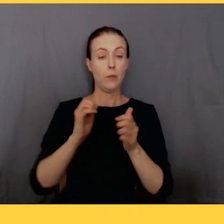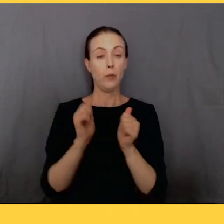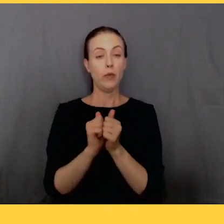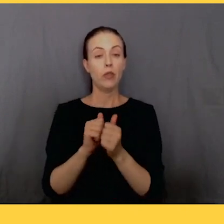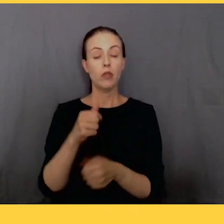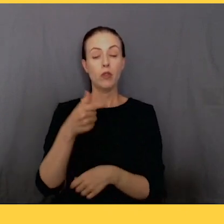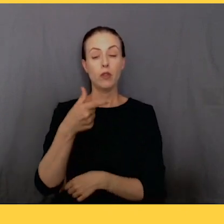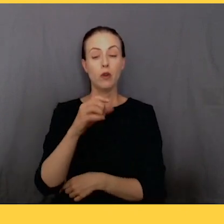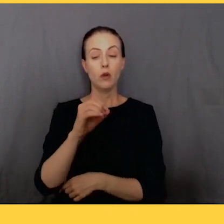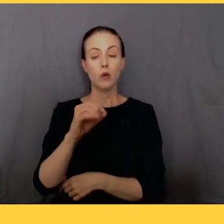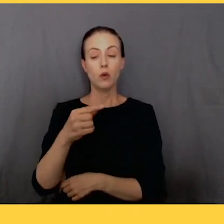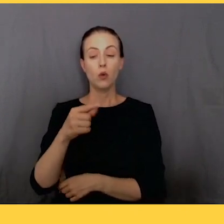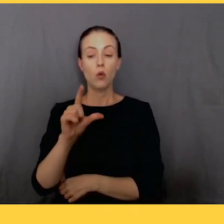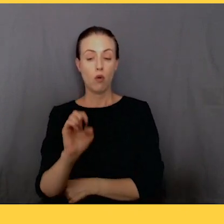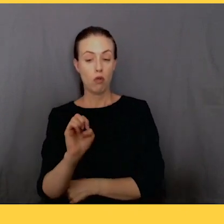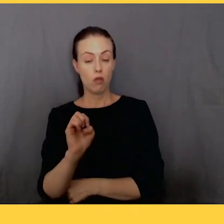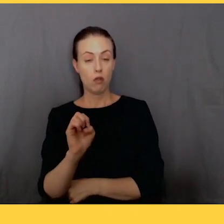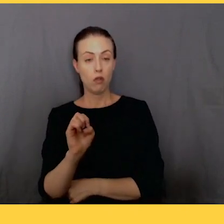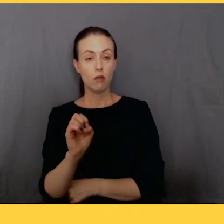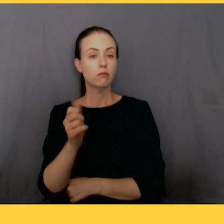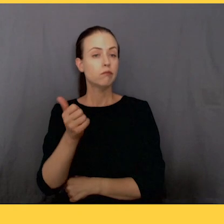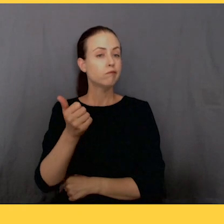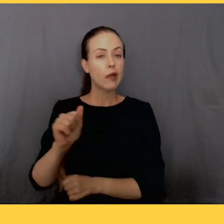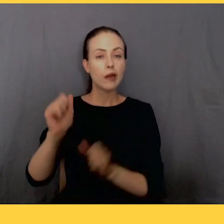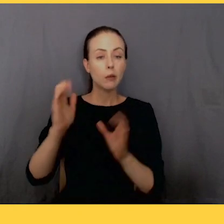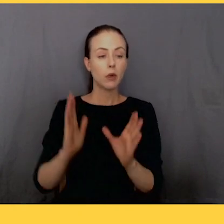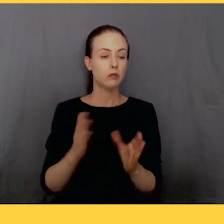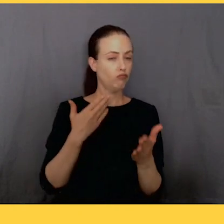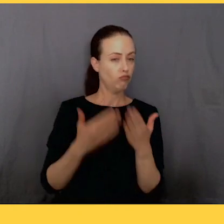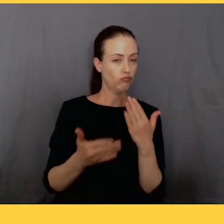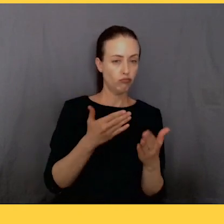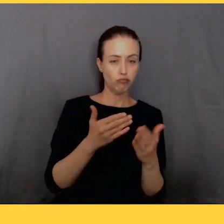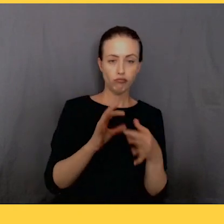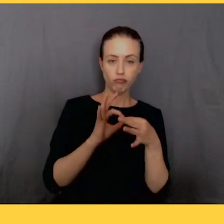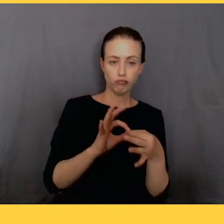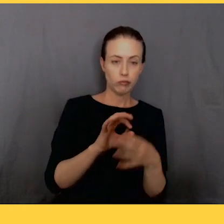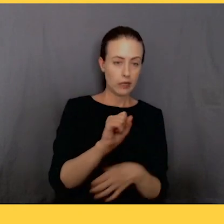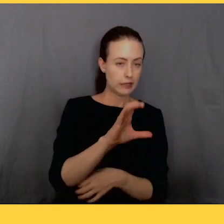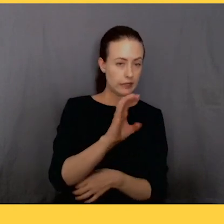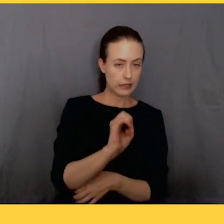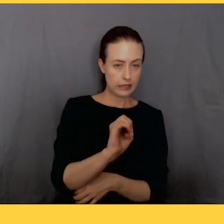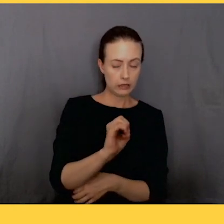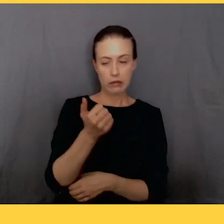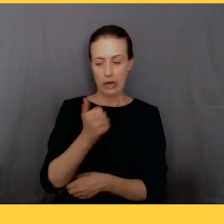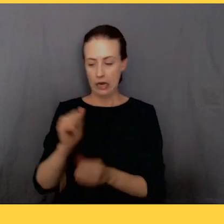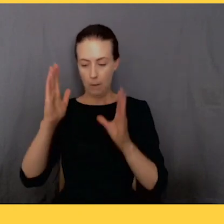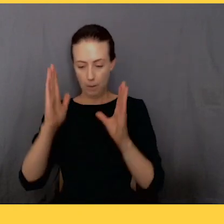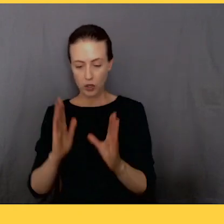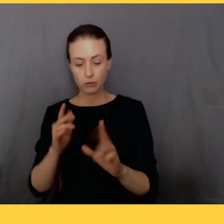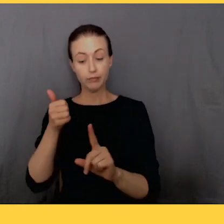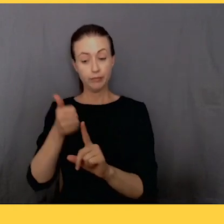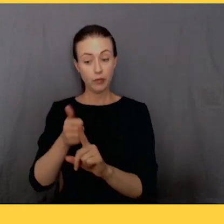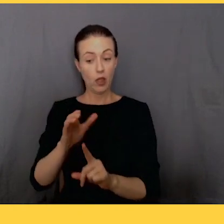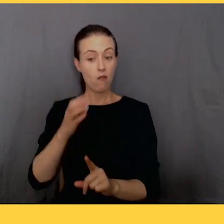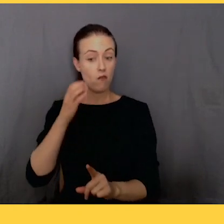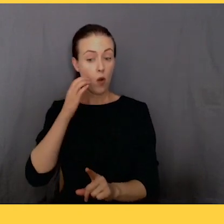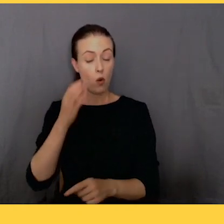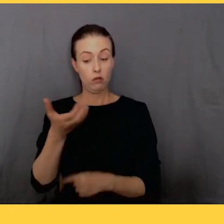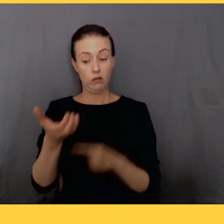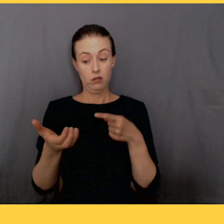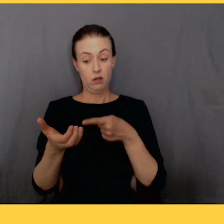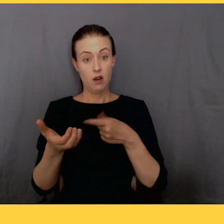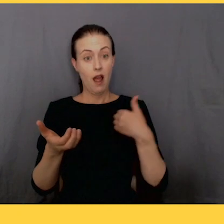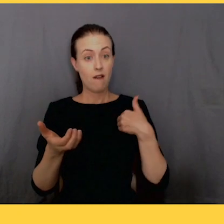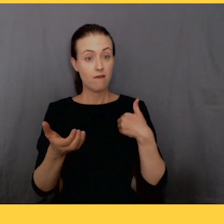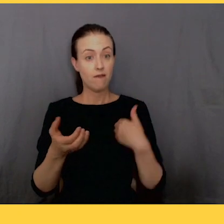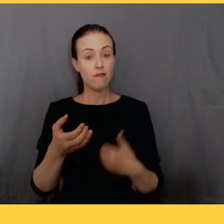individual, not just customer, but any individual that has any Google product on their mobile phone, mobile device,